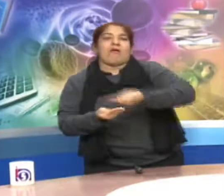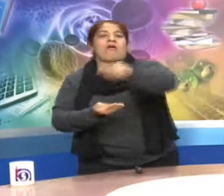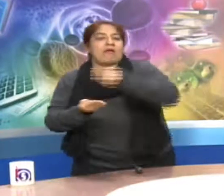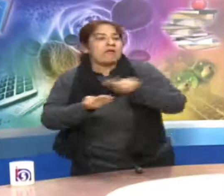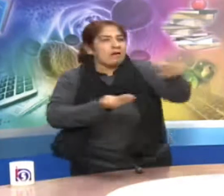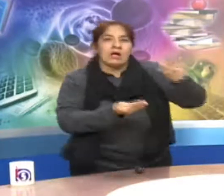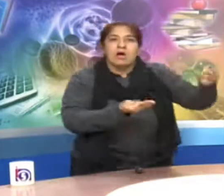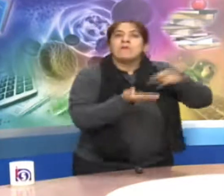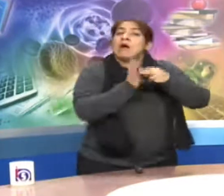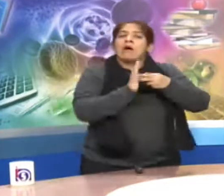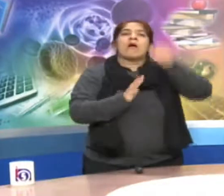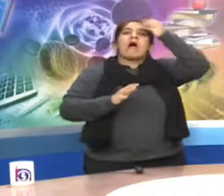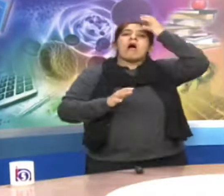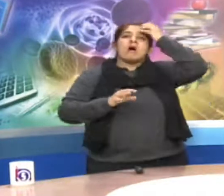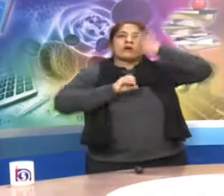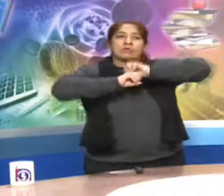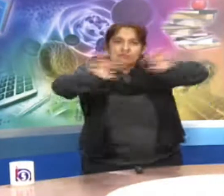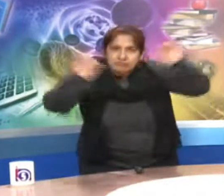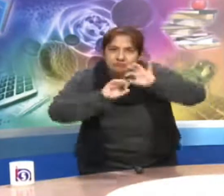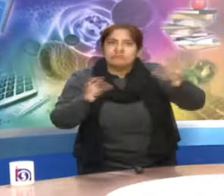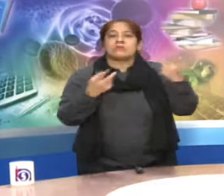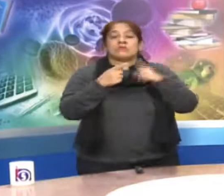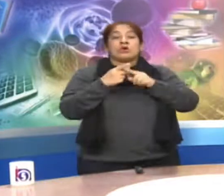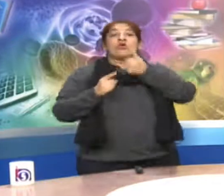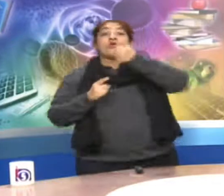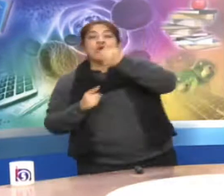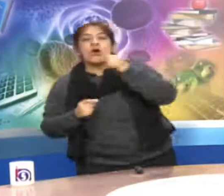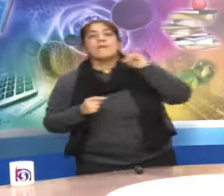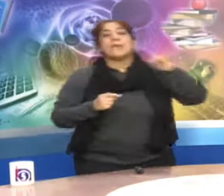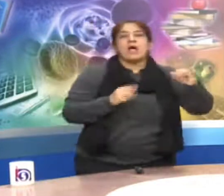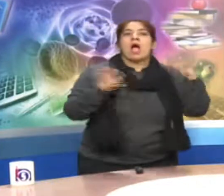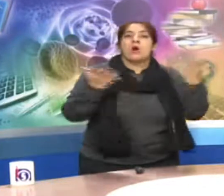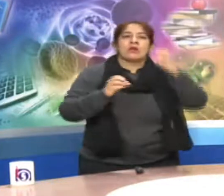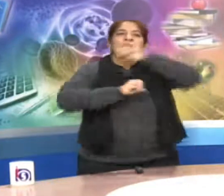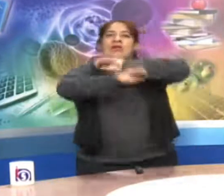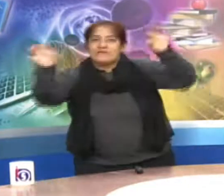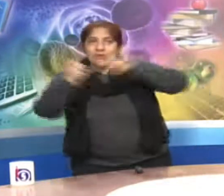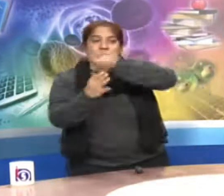the journals is also very important to aware